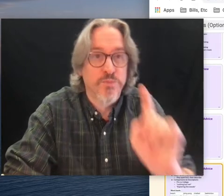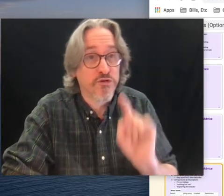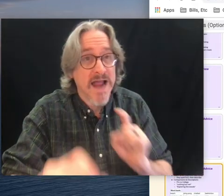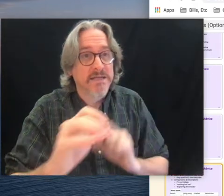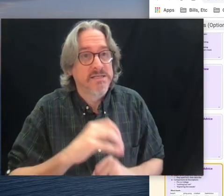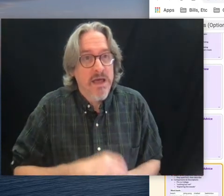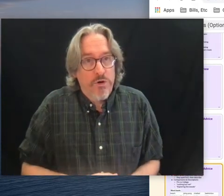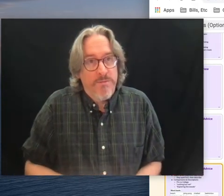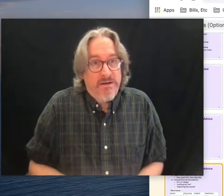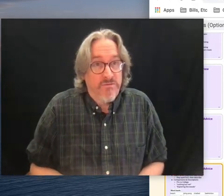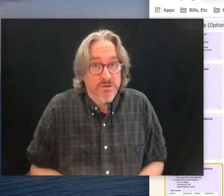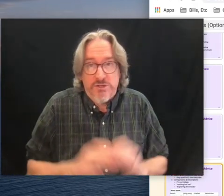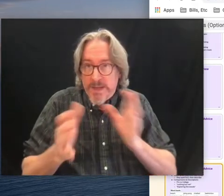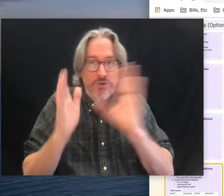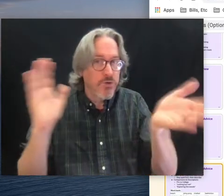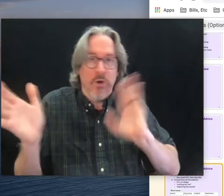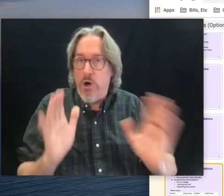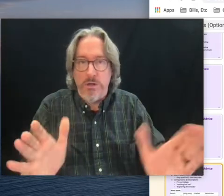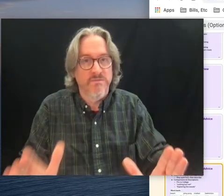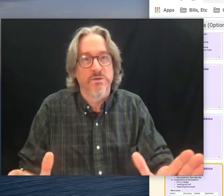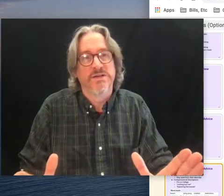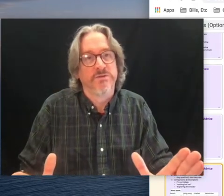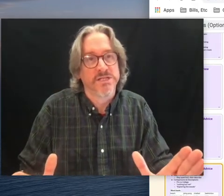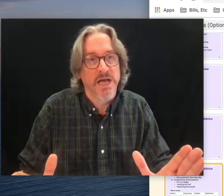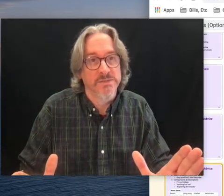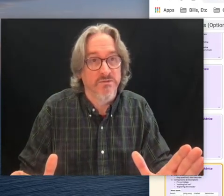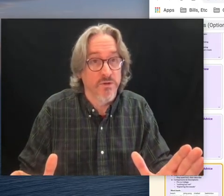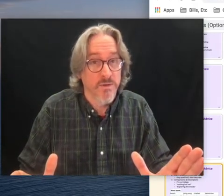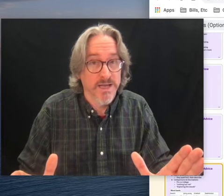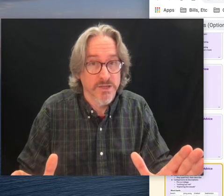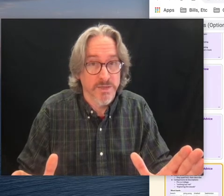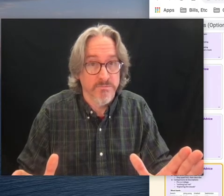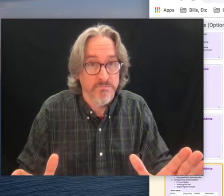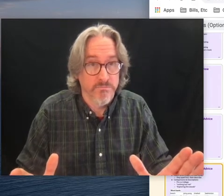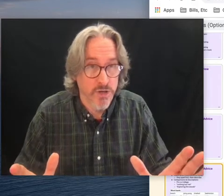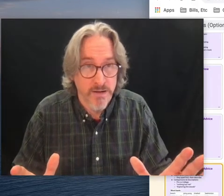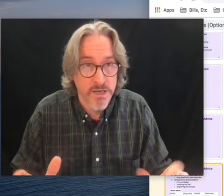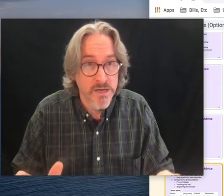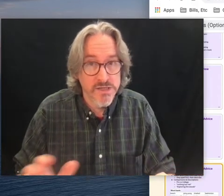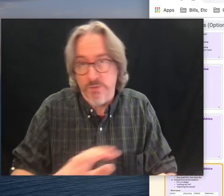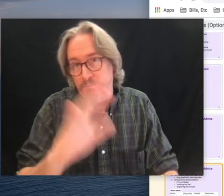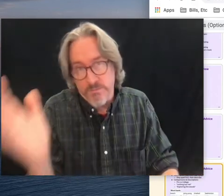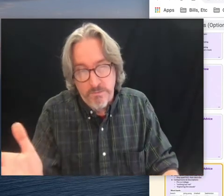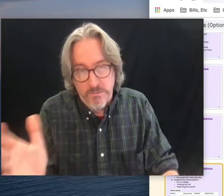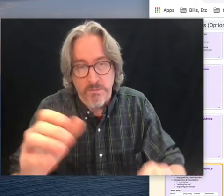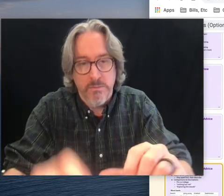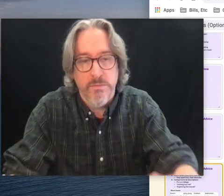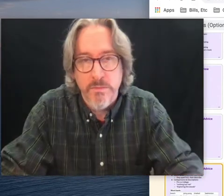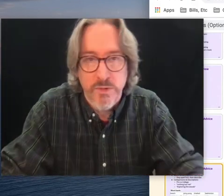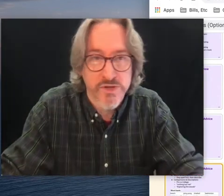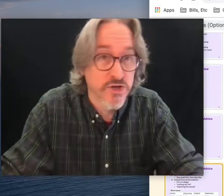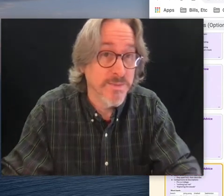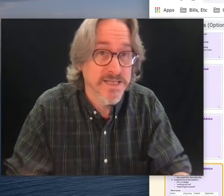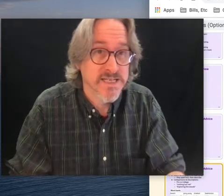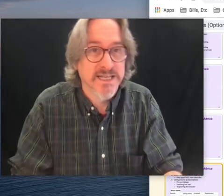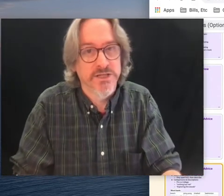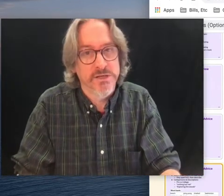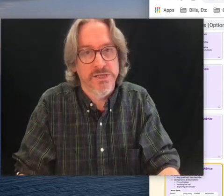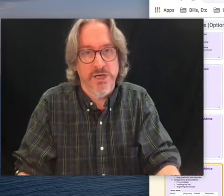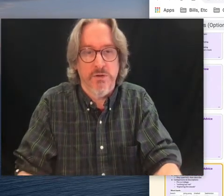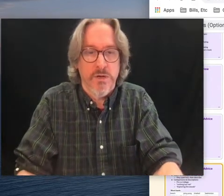So practice that word bank first. Make sure you know all of those different signs before going into it. Okay. So those are going to be